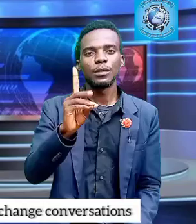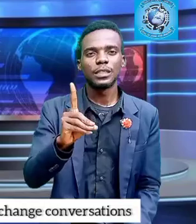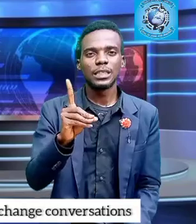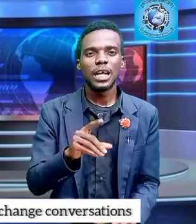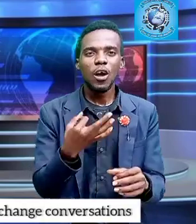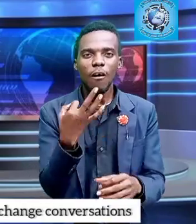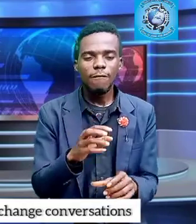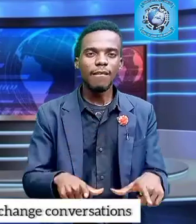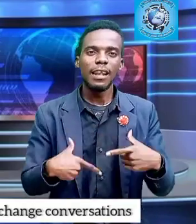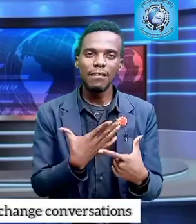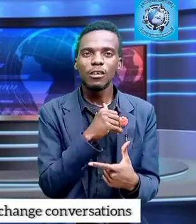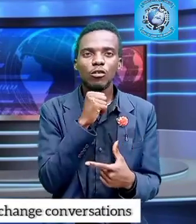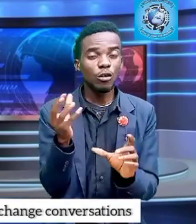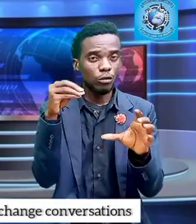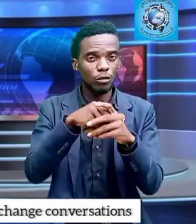discussions around climate change.